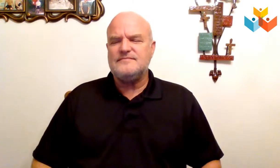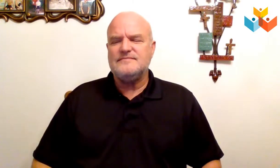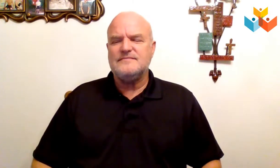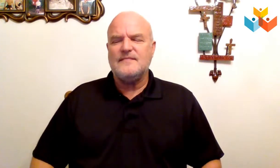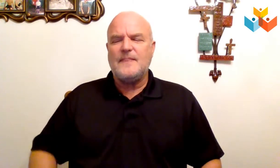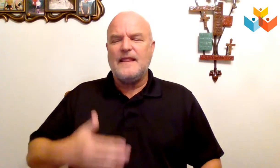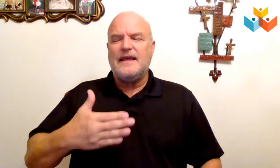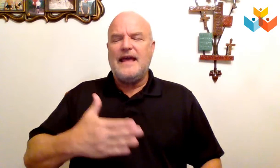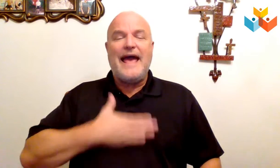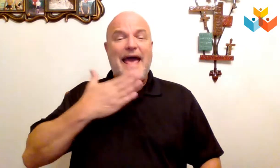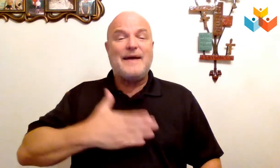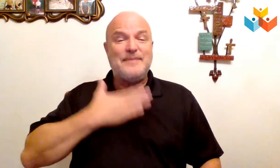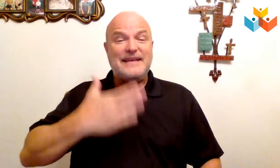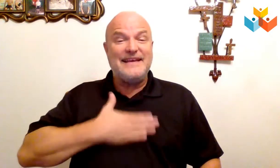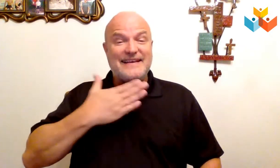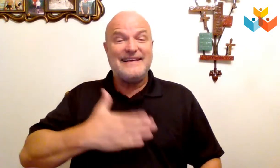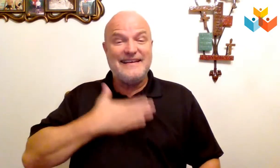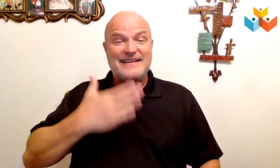How?